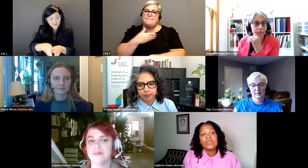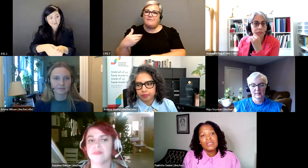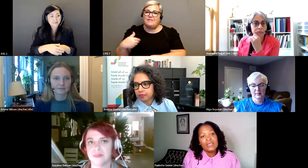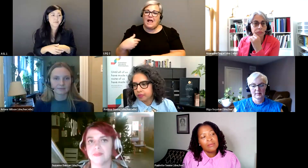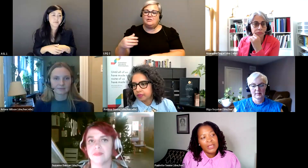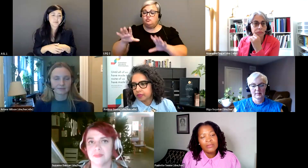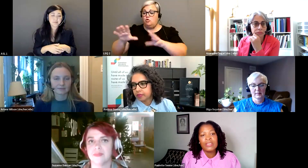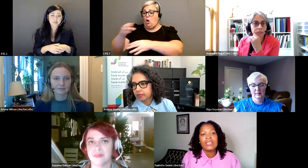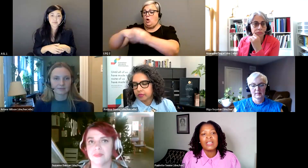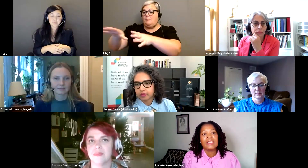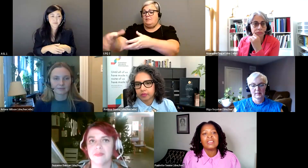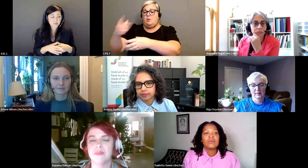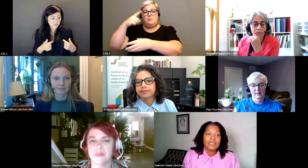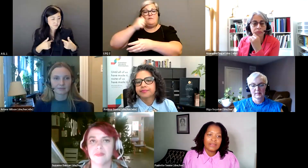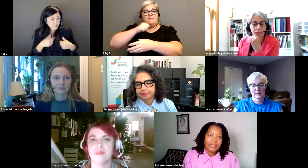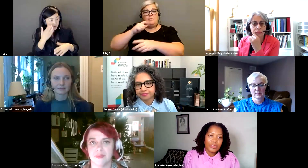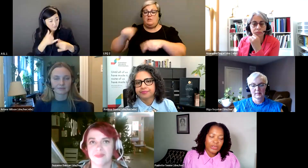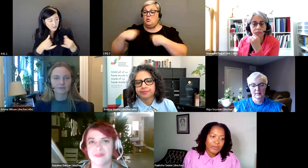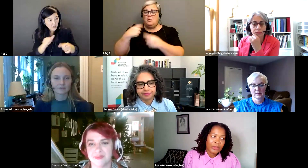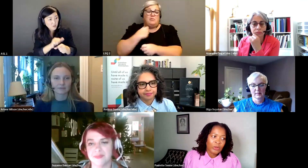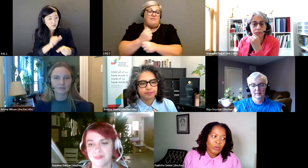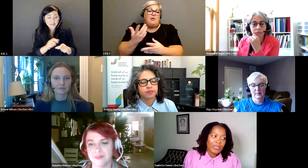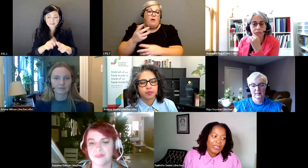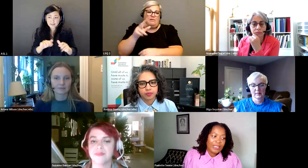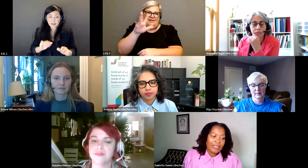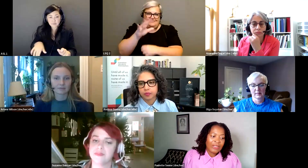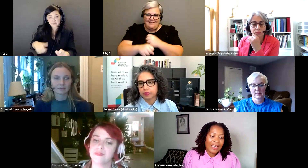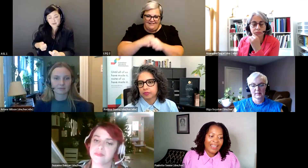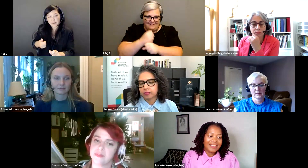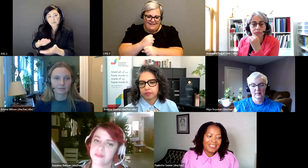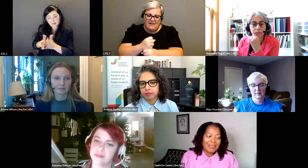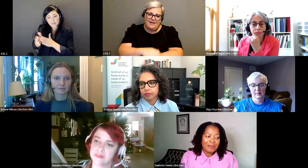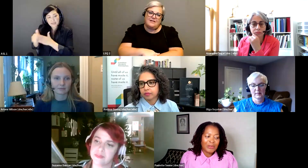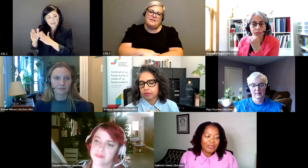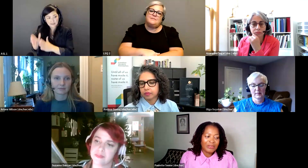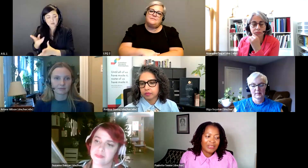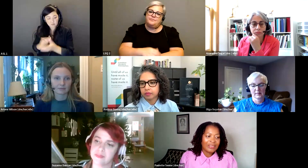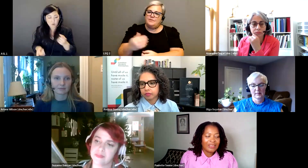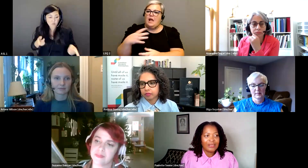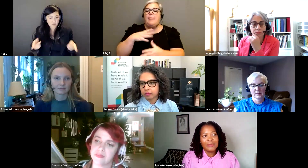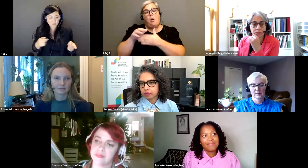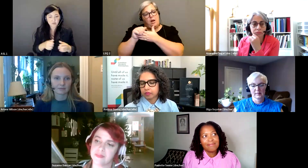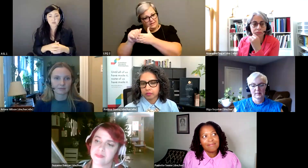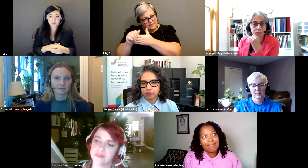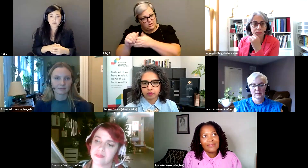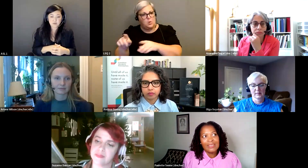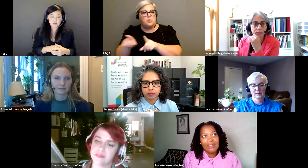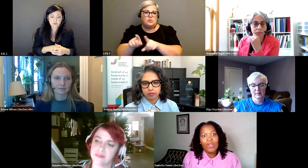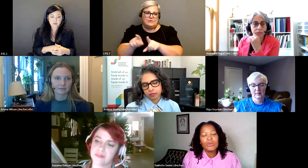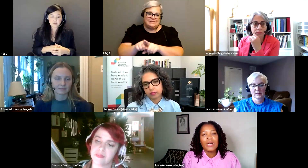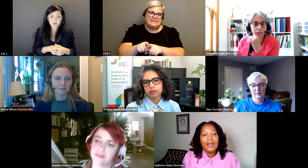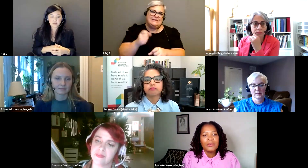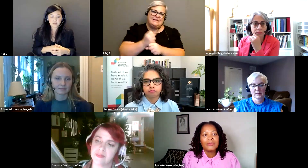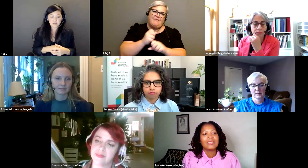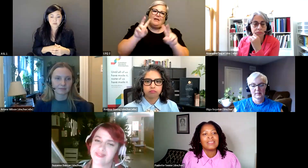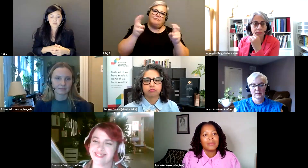delivering the work, being frontline, as well as leadership. So I've had sort of a, you know,